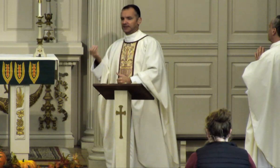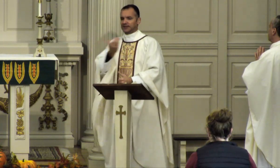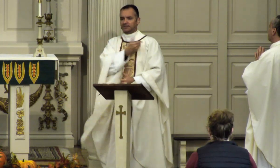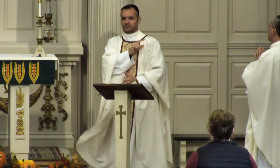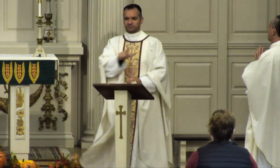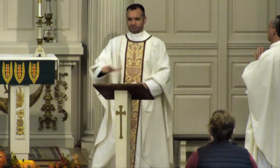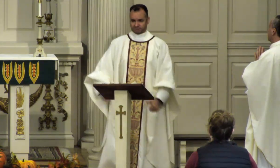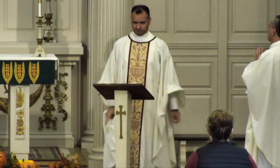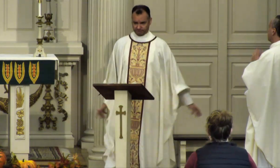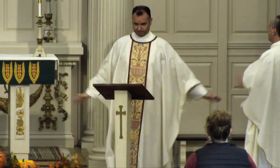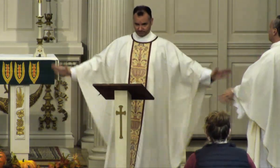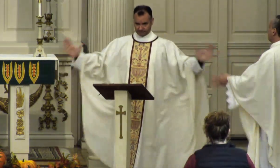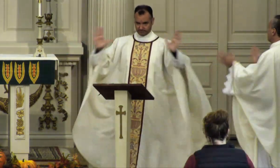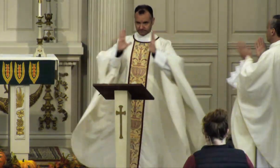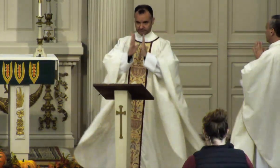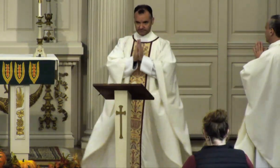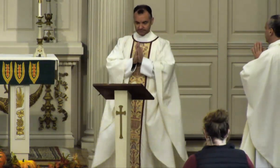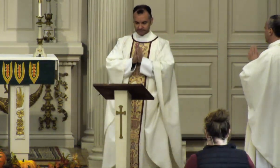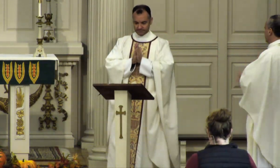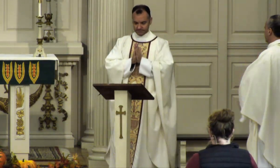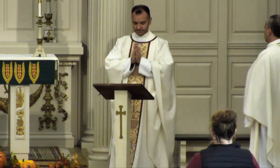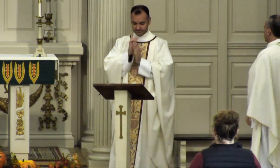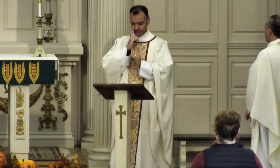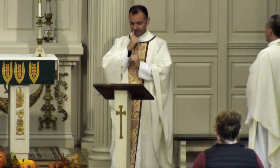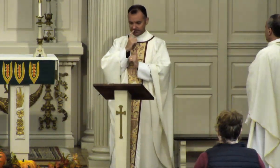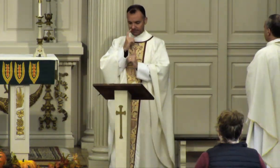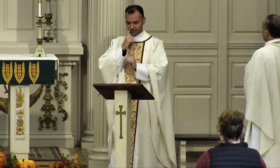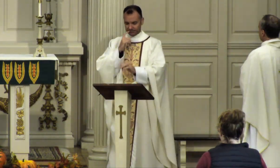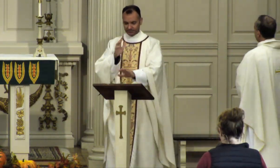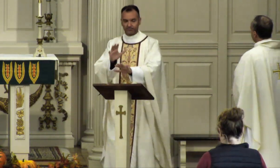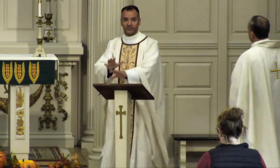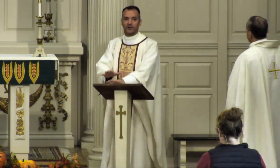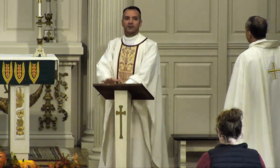Through Christ our Lord. Amen.